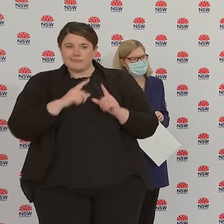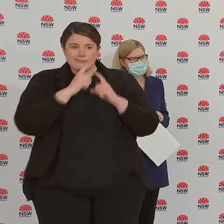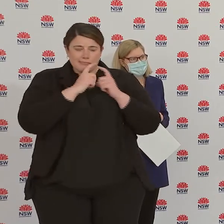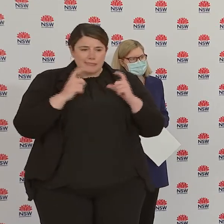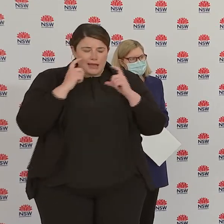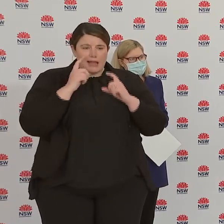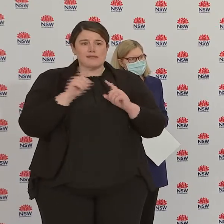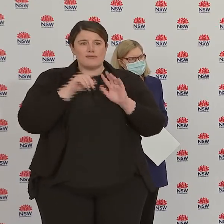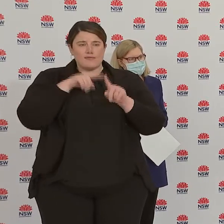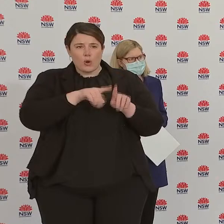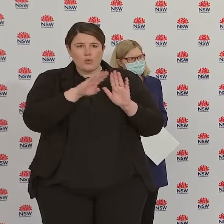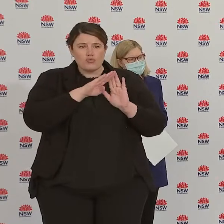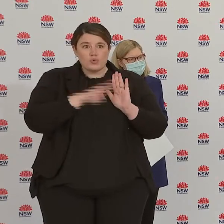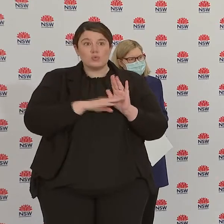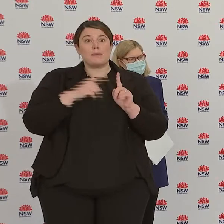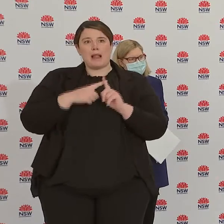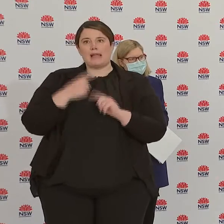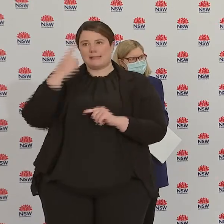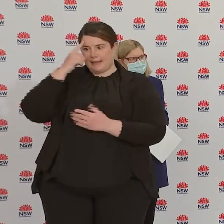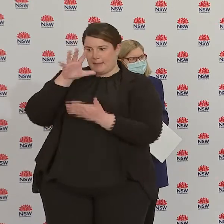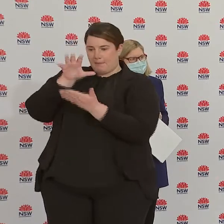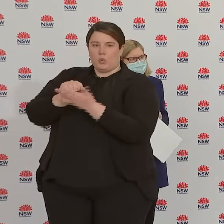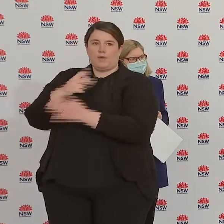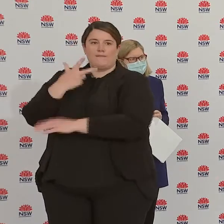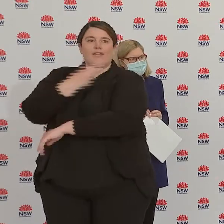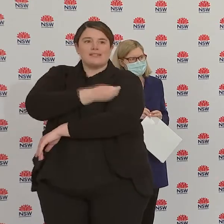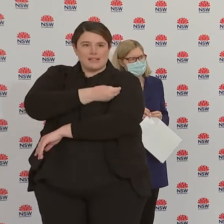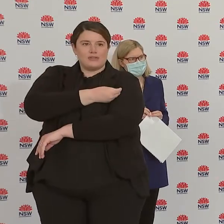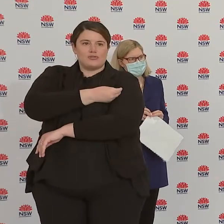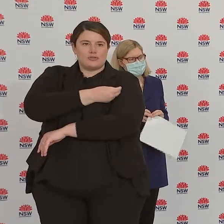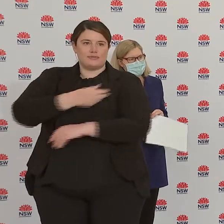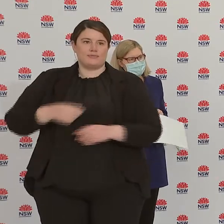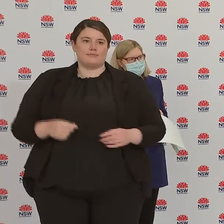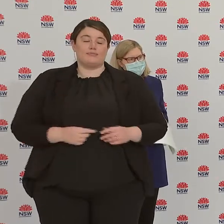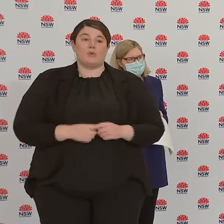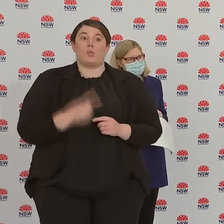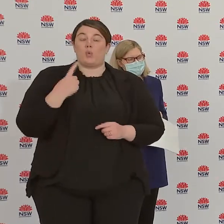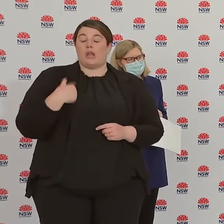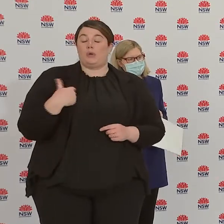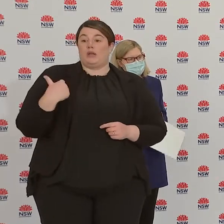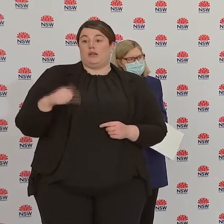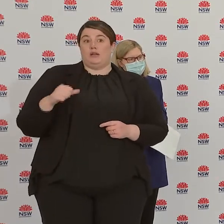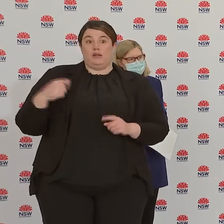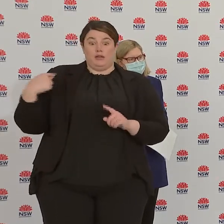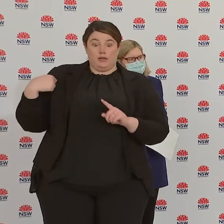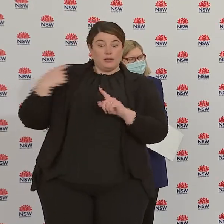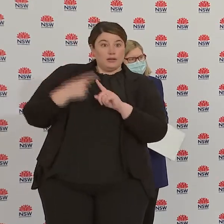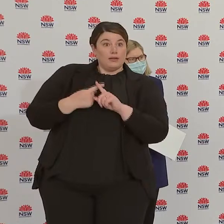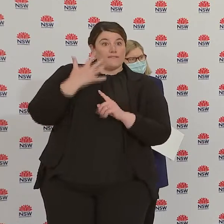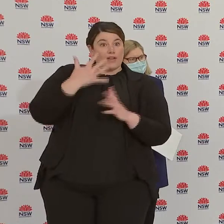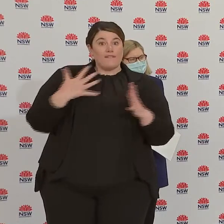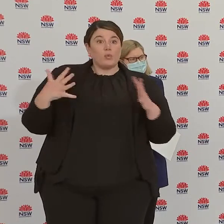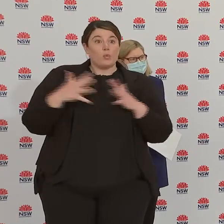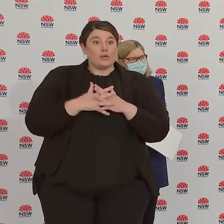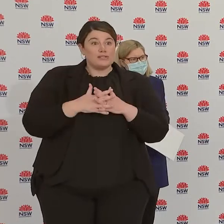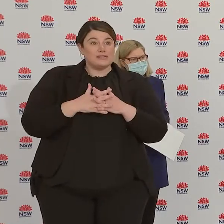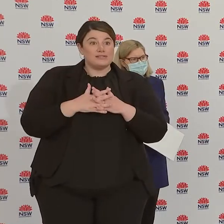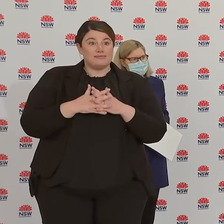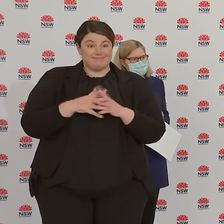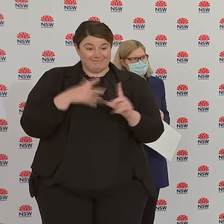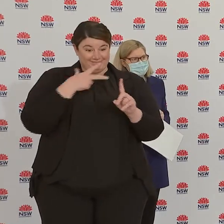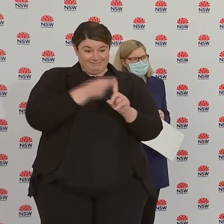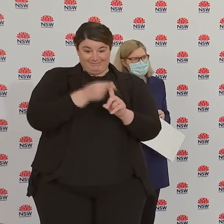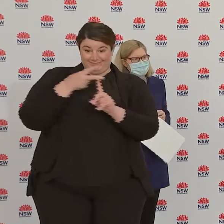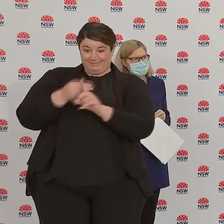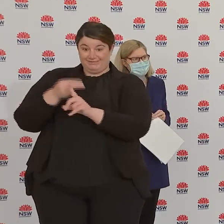vaccination. And I can't stress that enough. One learning we've had in the last 5 weeks is that the vaccinations,